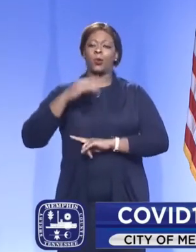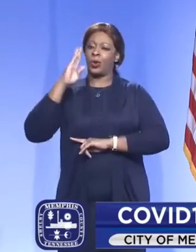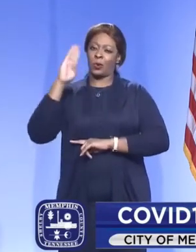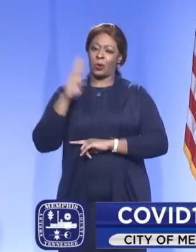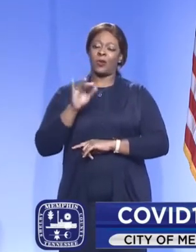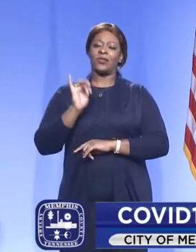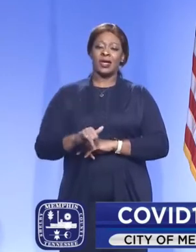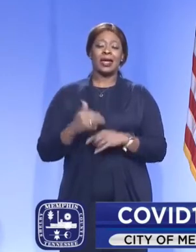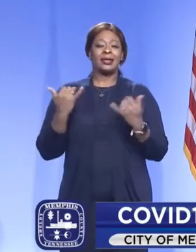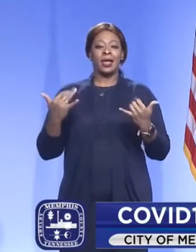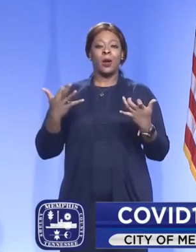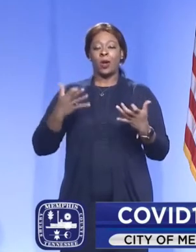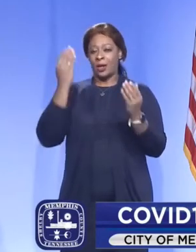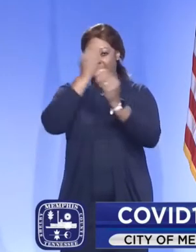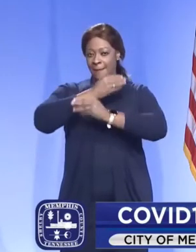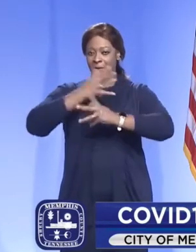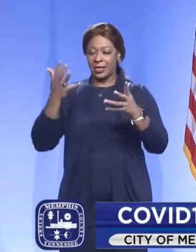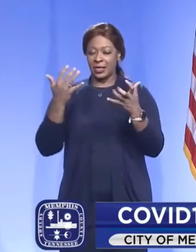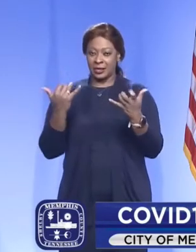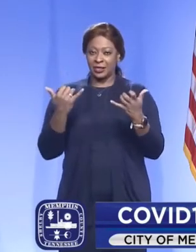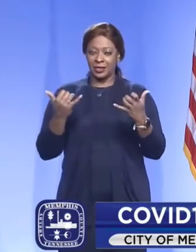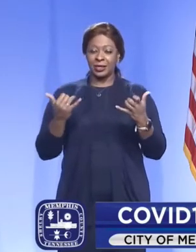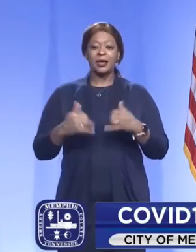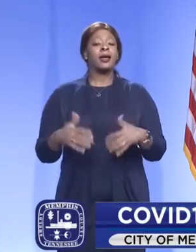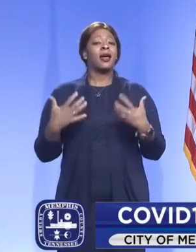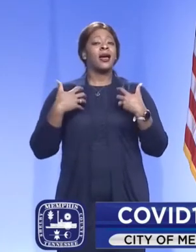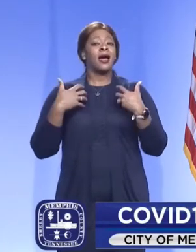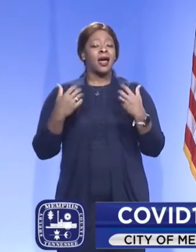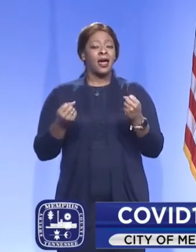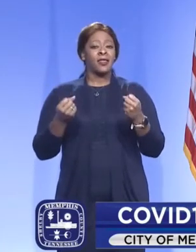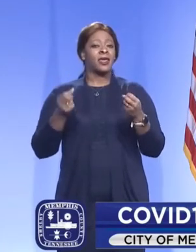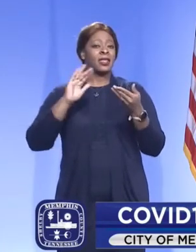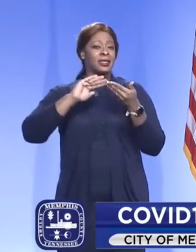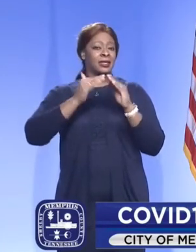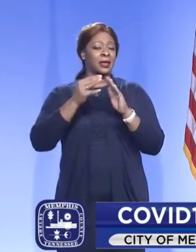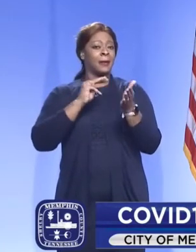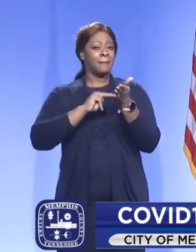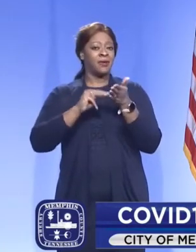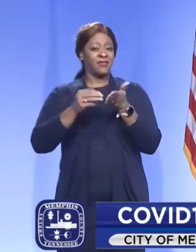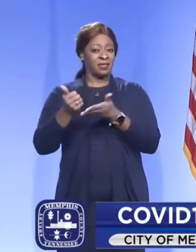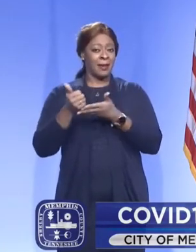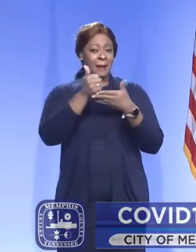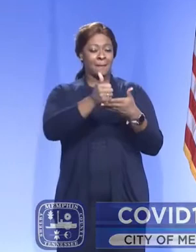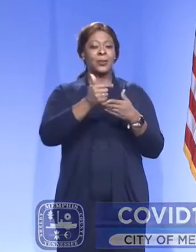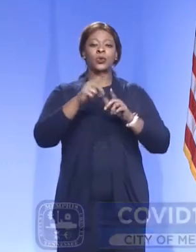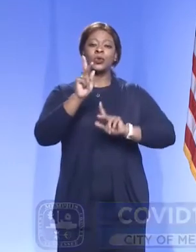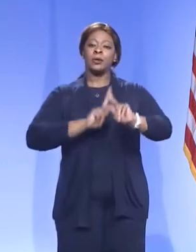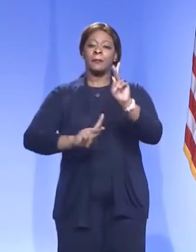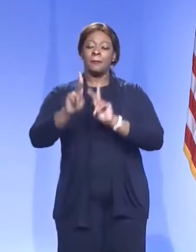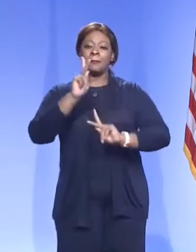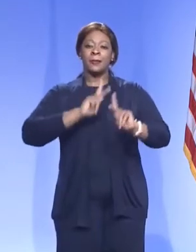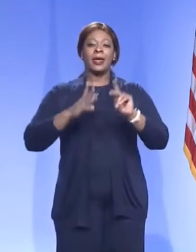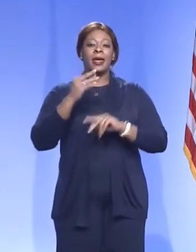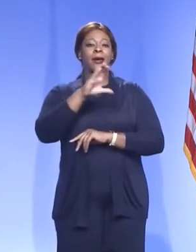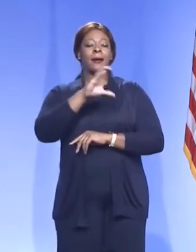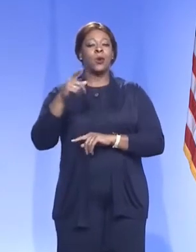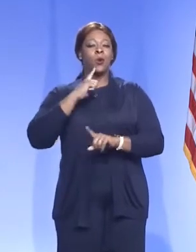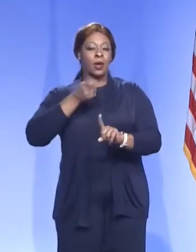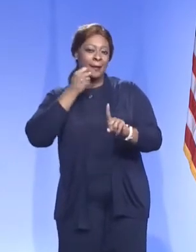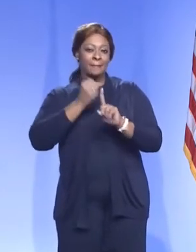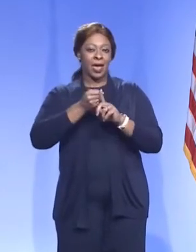the thing I'd like to give you an update on today is the help that the City of Memphis is providing to individuals and to companies that have been